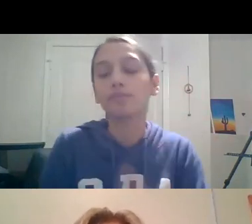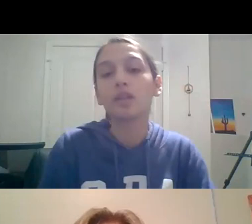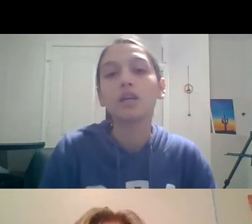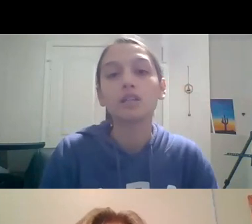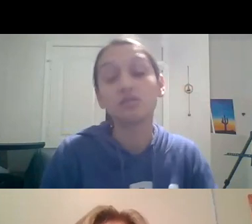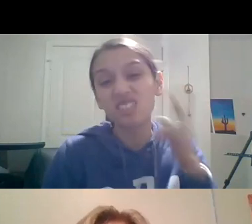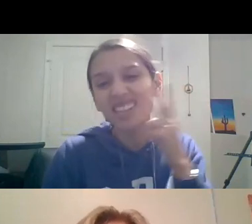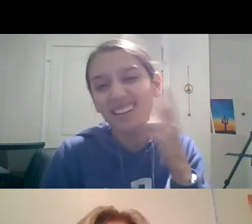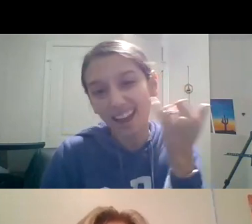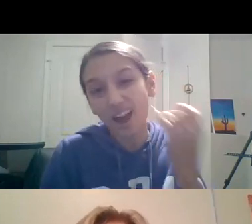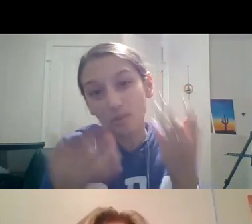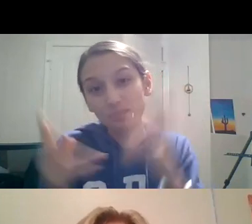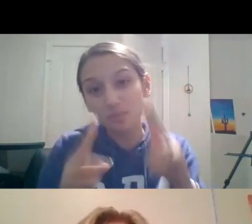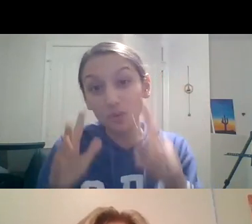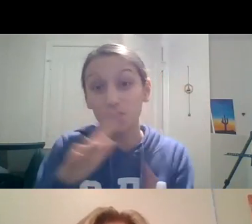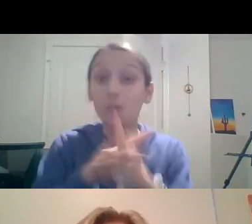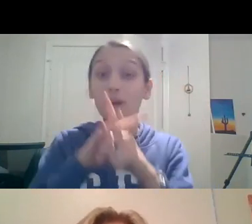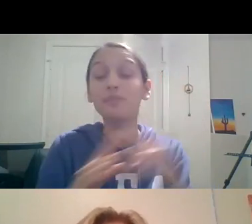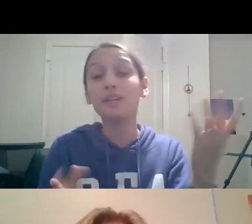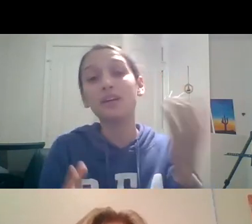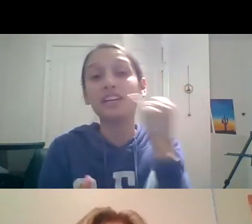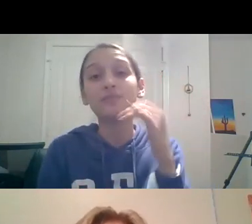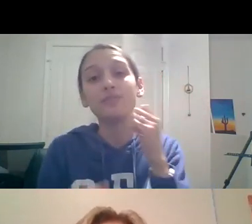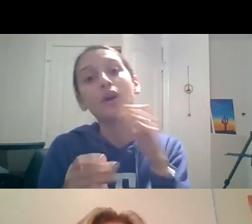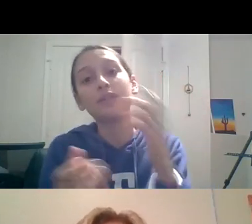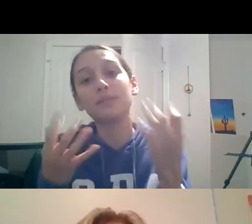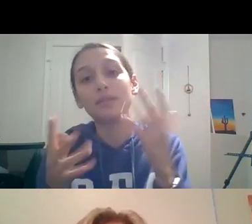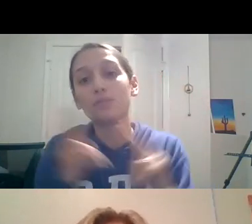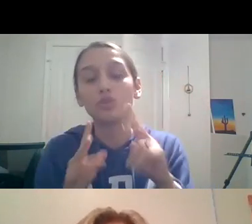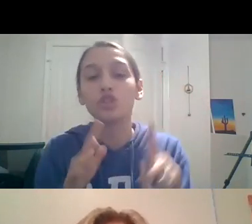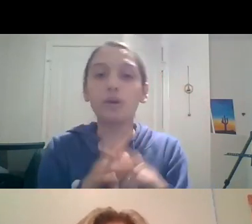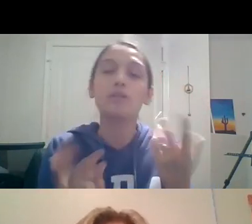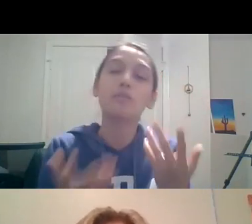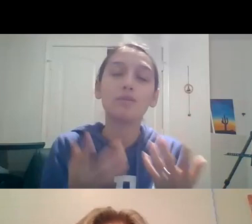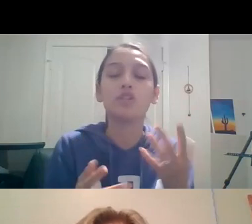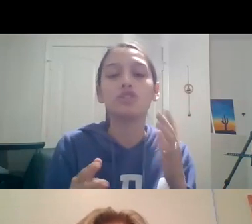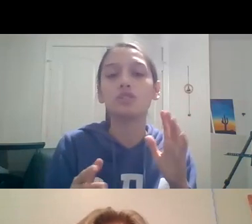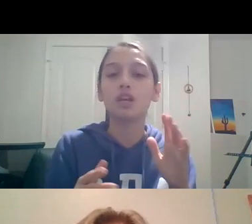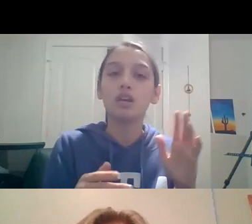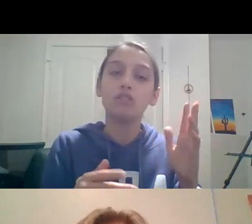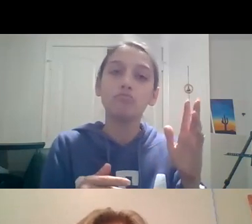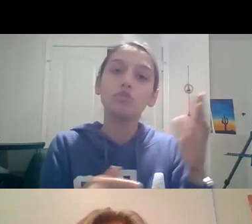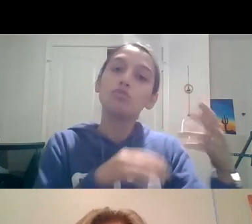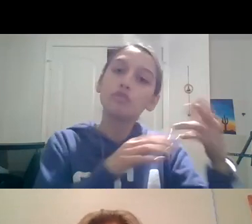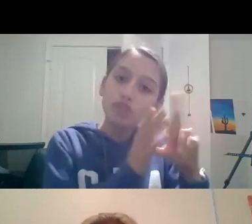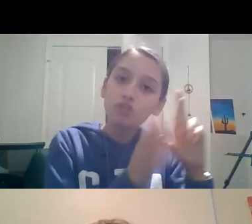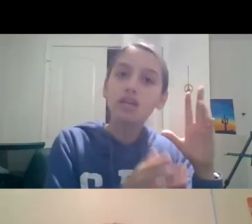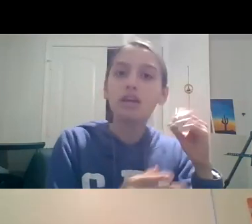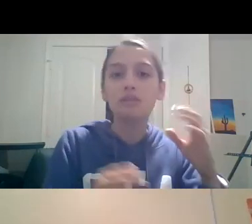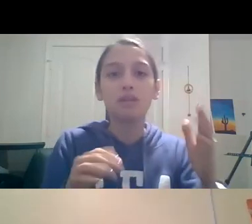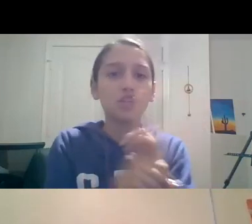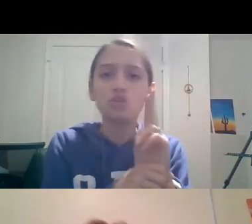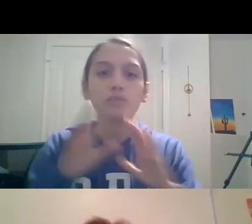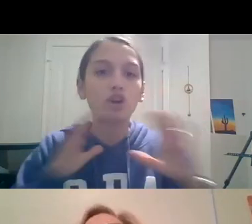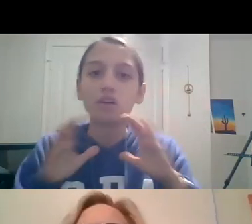something. Seeing how many people show up. If not many people show up, then maybe we just review